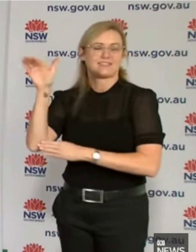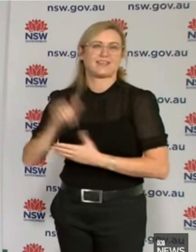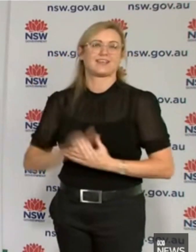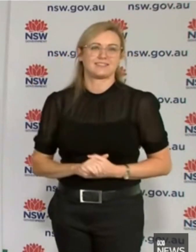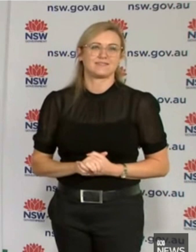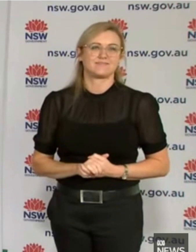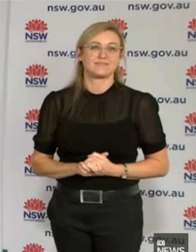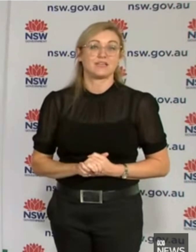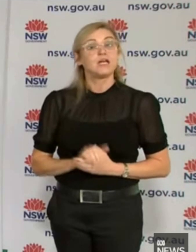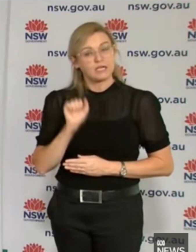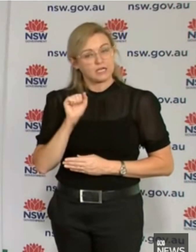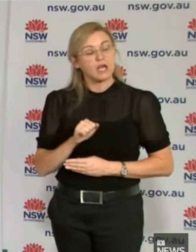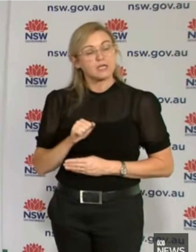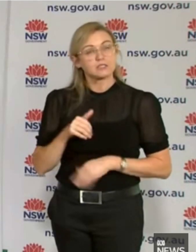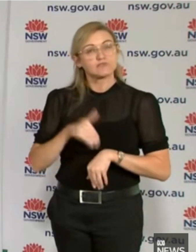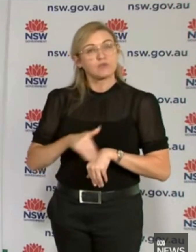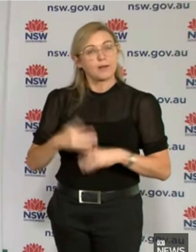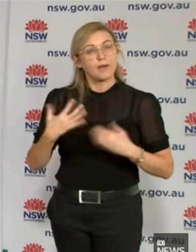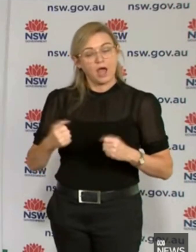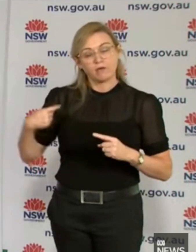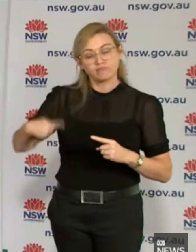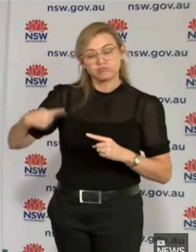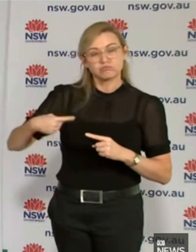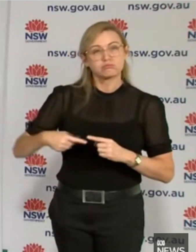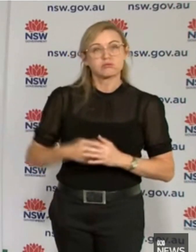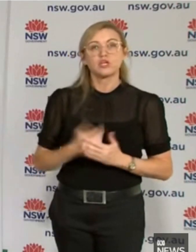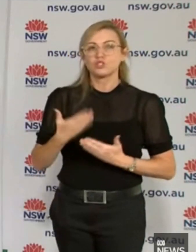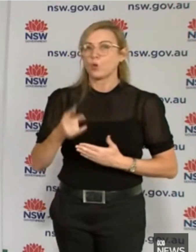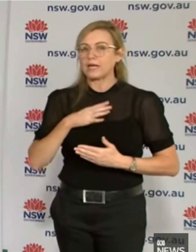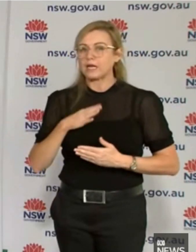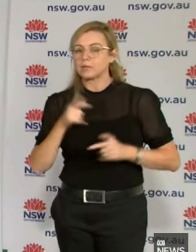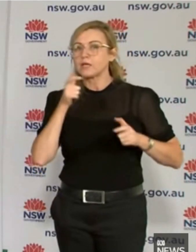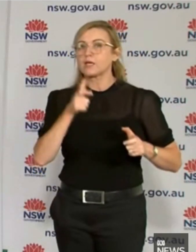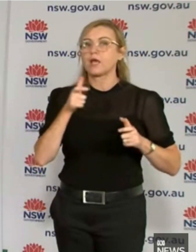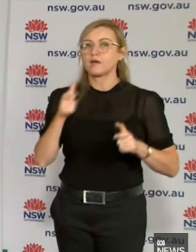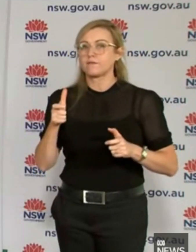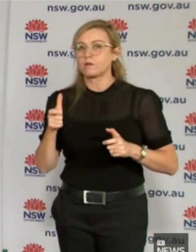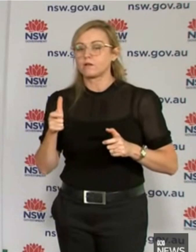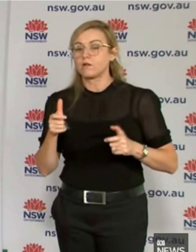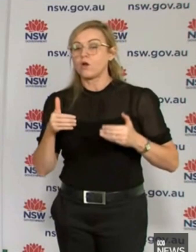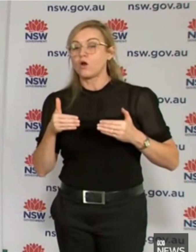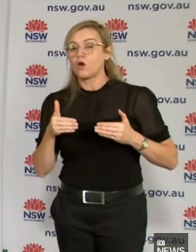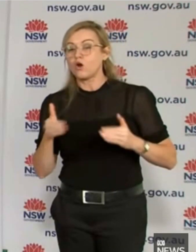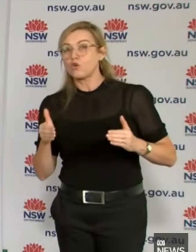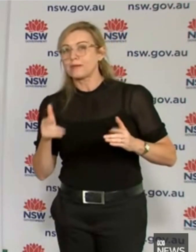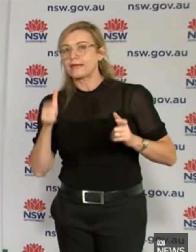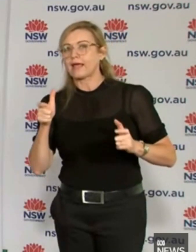Obviously we've had our challenges, but we've also always tried to be on the front foot, opening up, getting out there, letting our community get back to